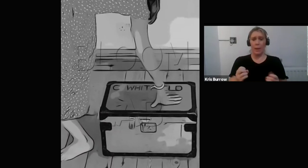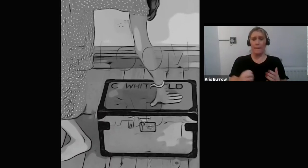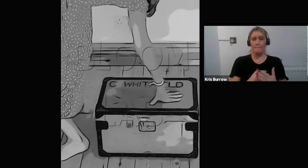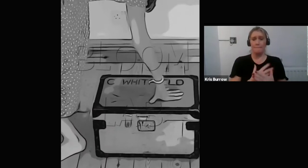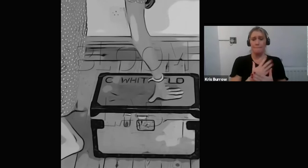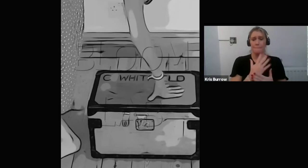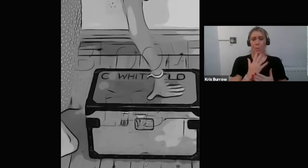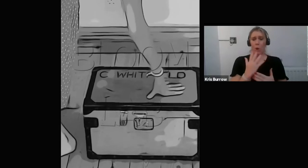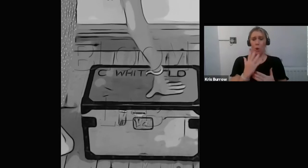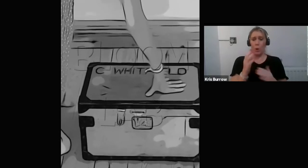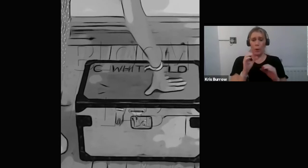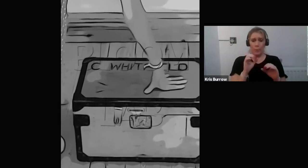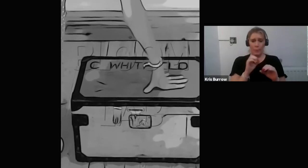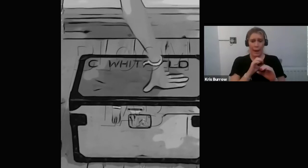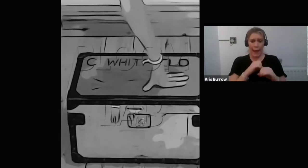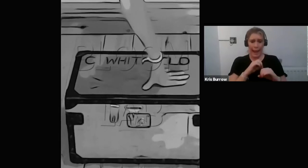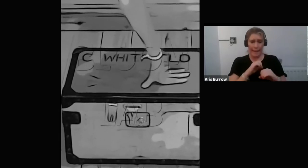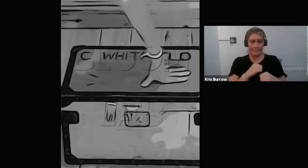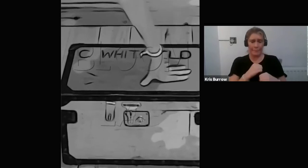Bloom Lab.